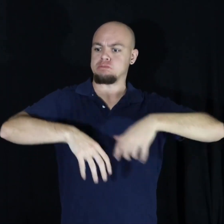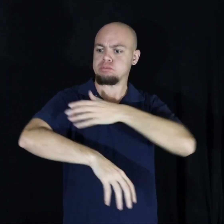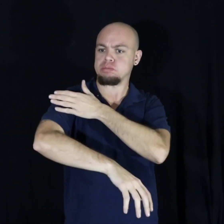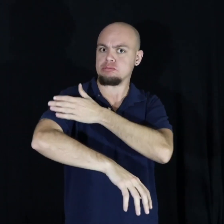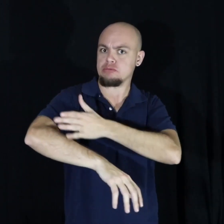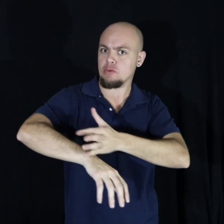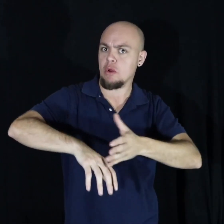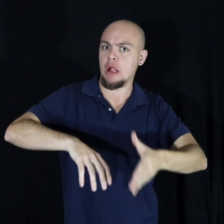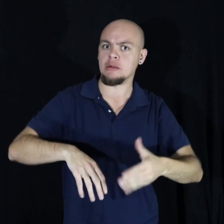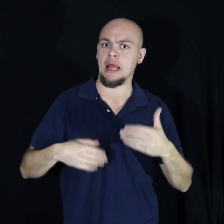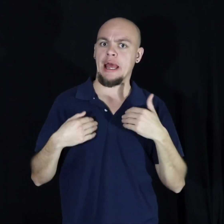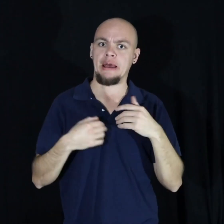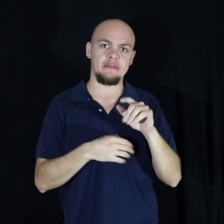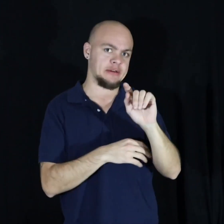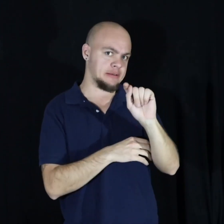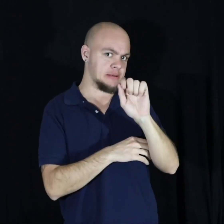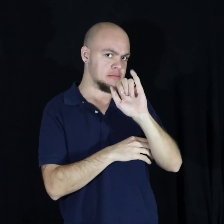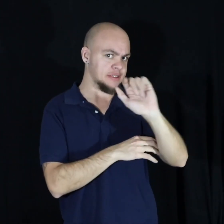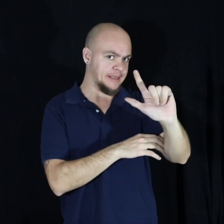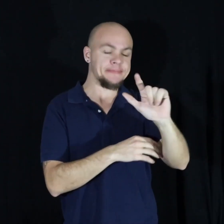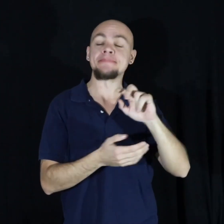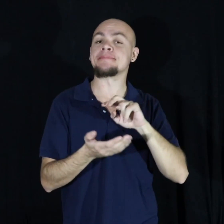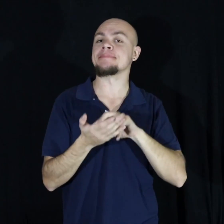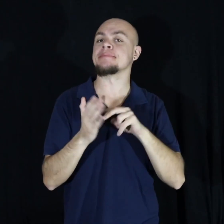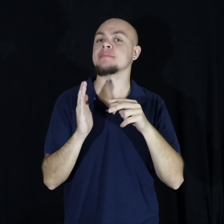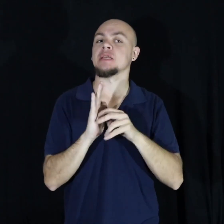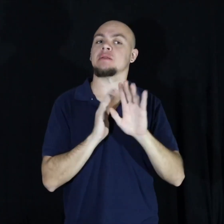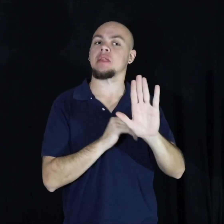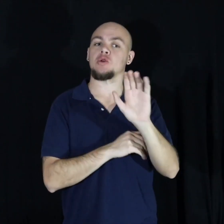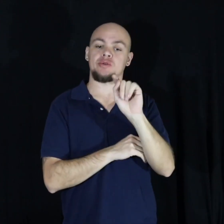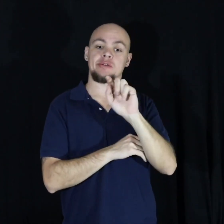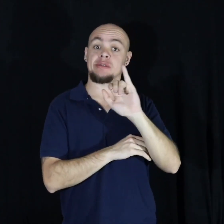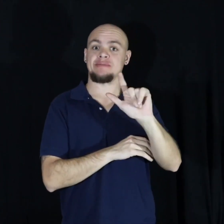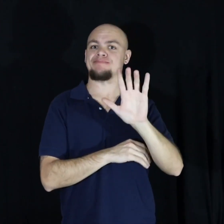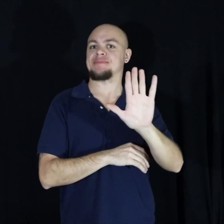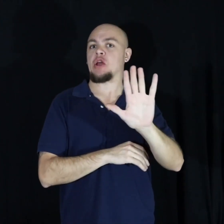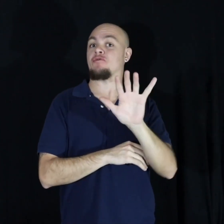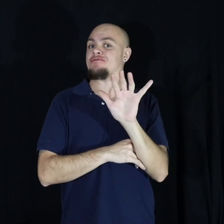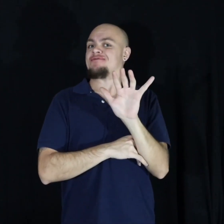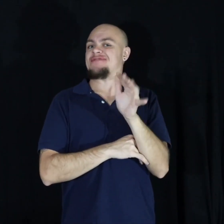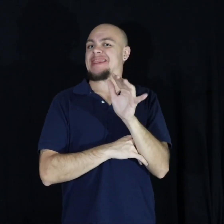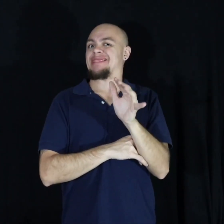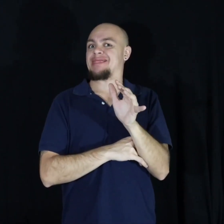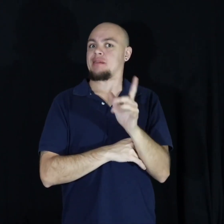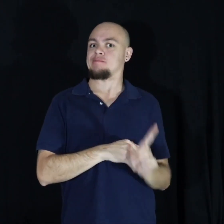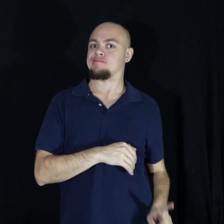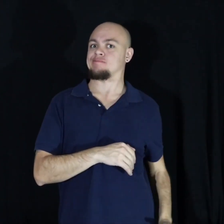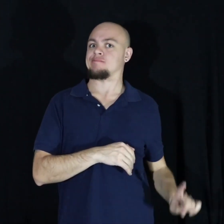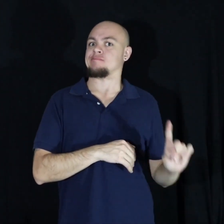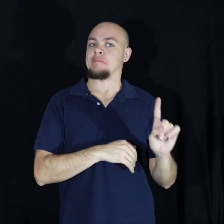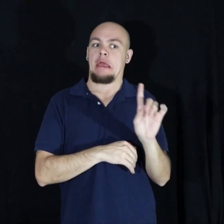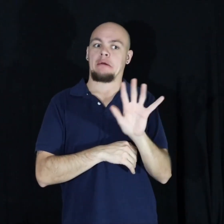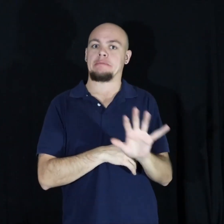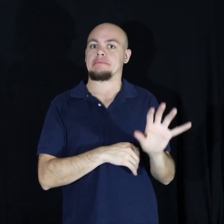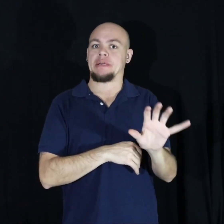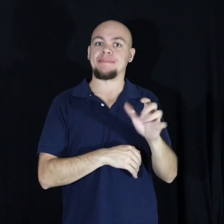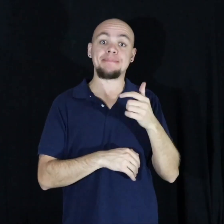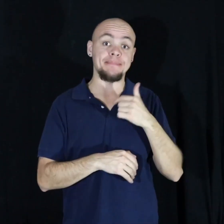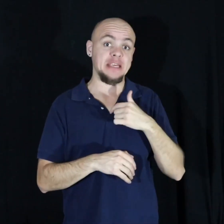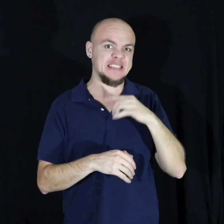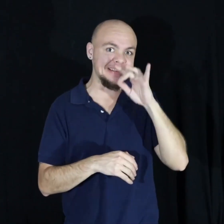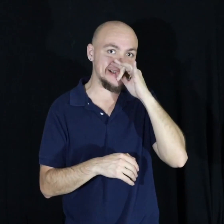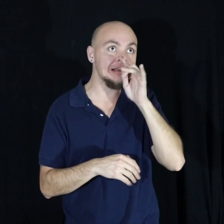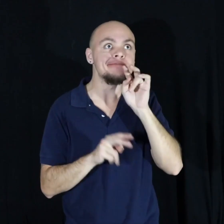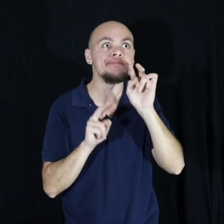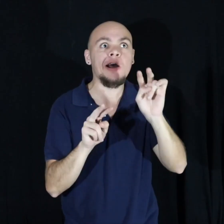prehensile tail. This means that their tail acts as a fifth limb. I had, of course, been interested in monkeys as a child,